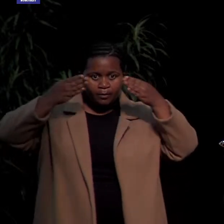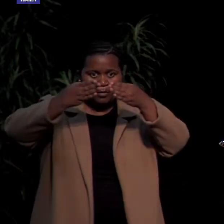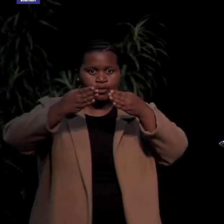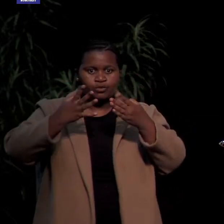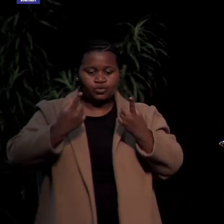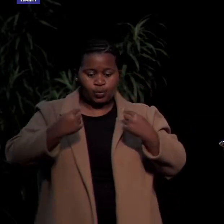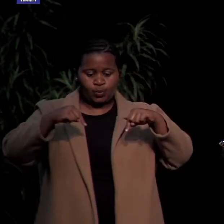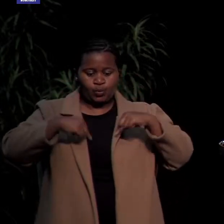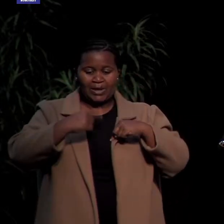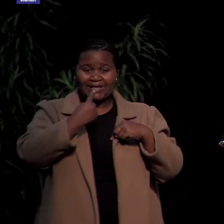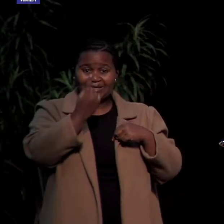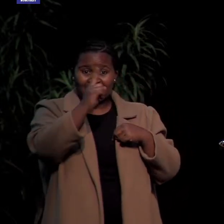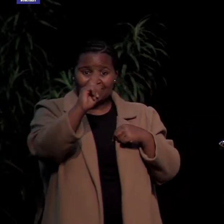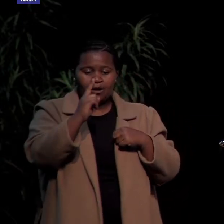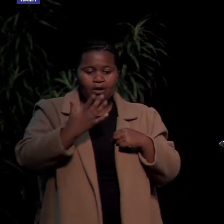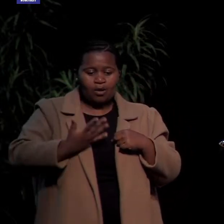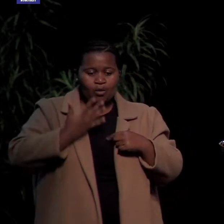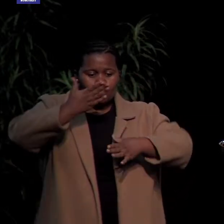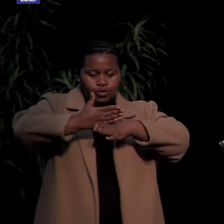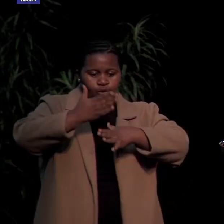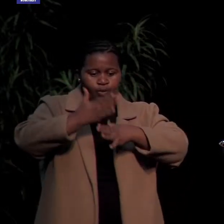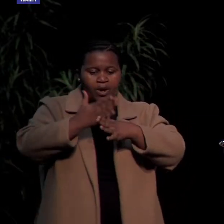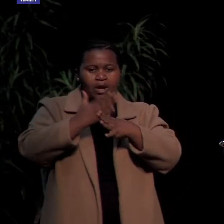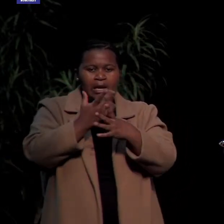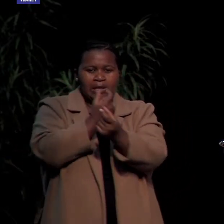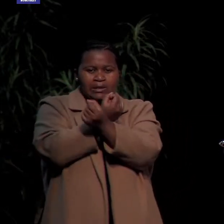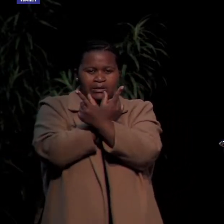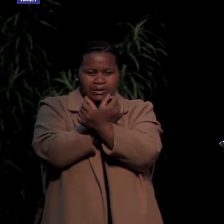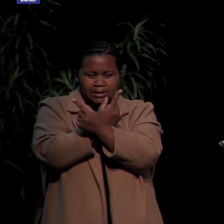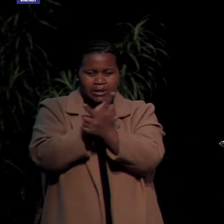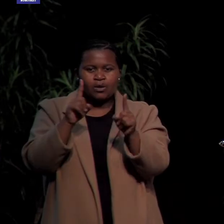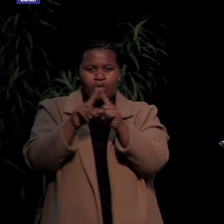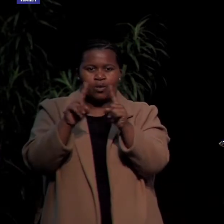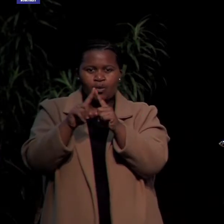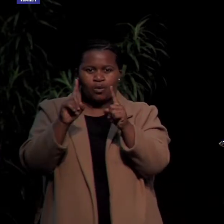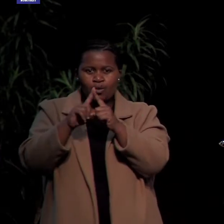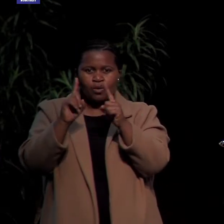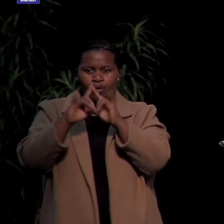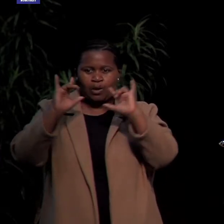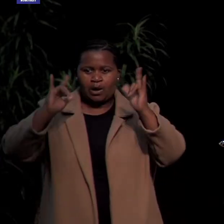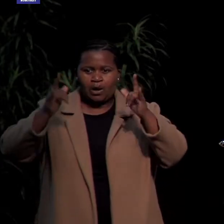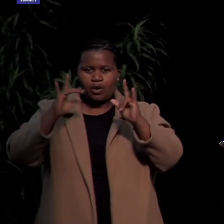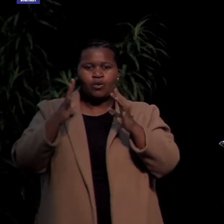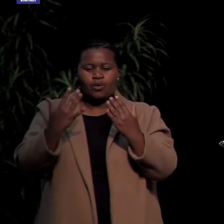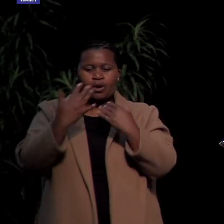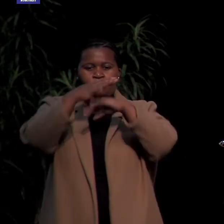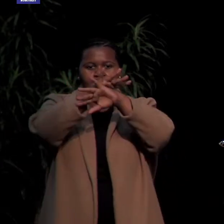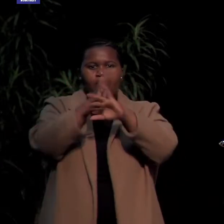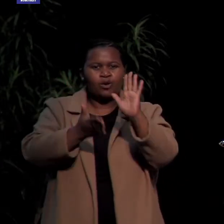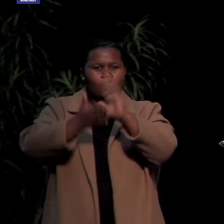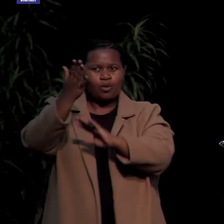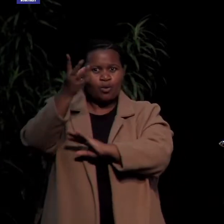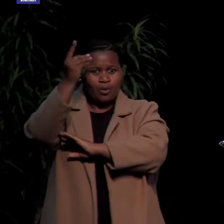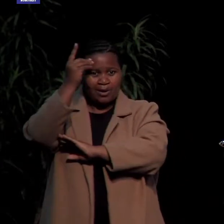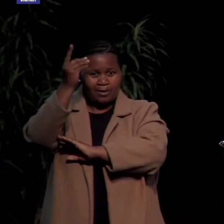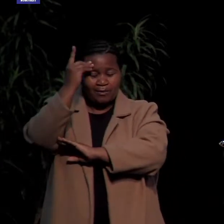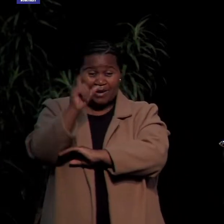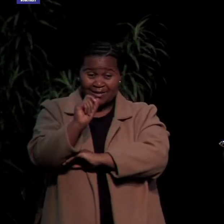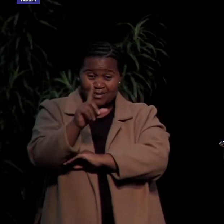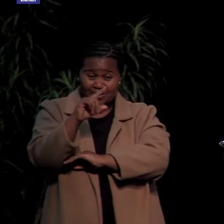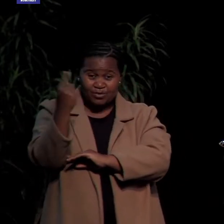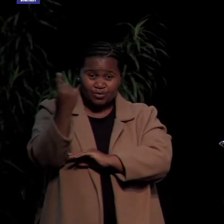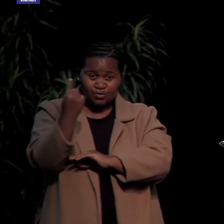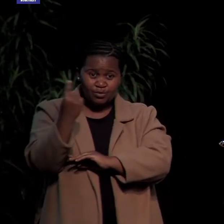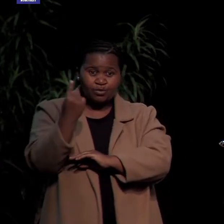We said that we want to work with the taxi industry and bus industry to implement Go Durban in the city. So that on its